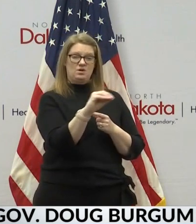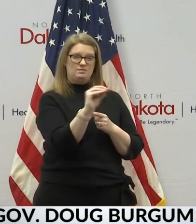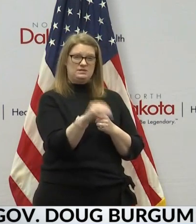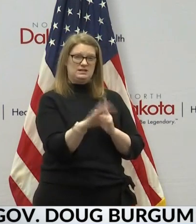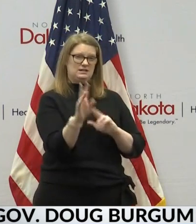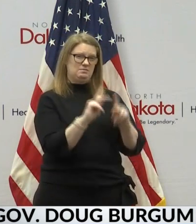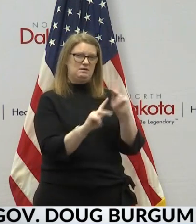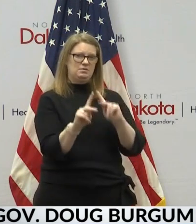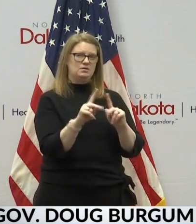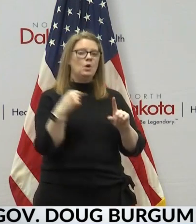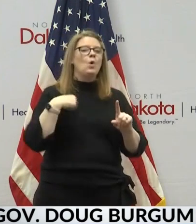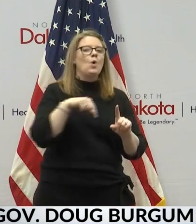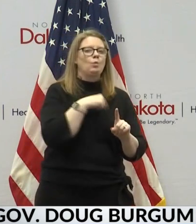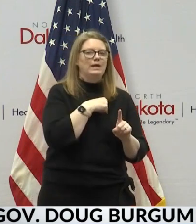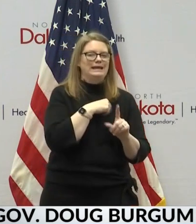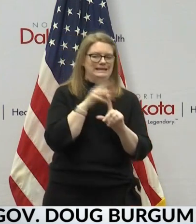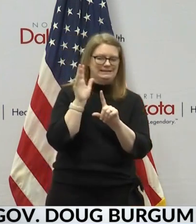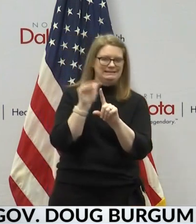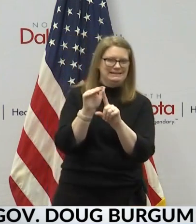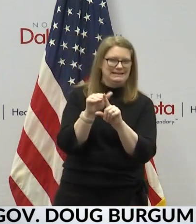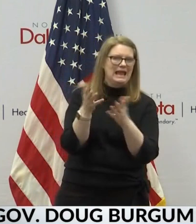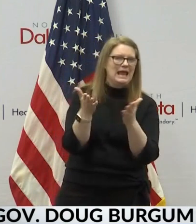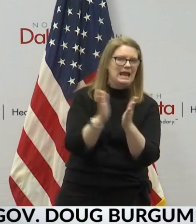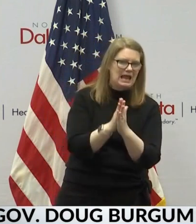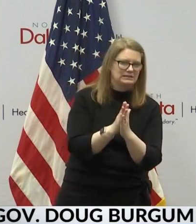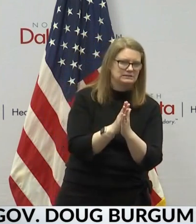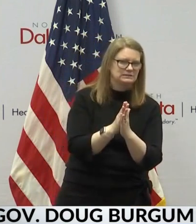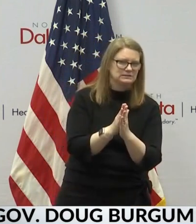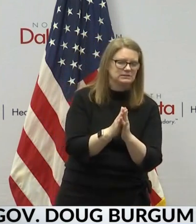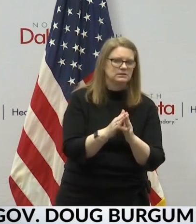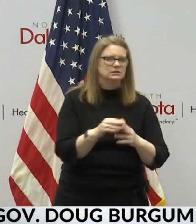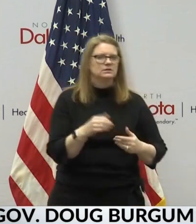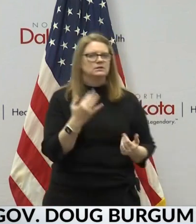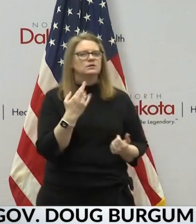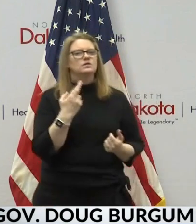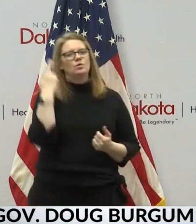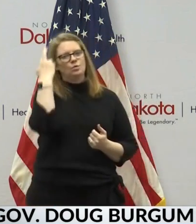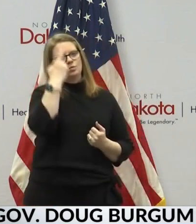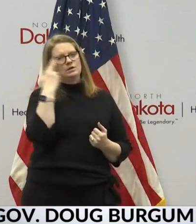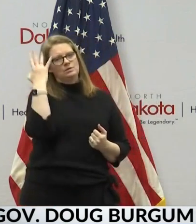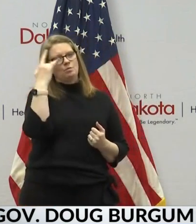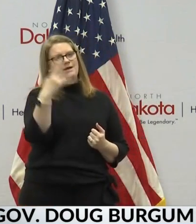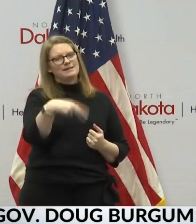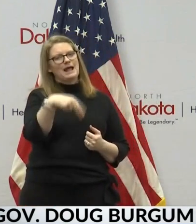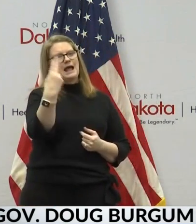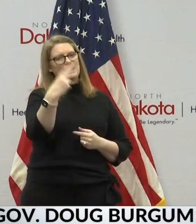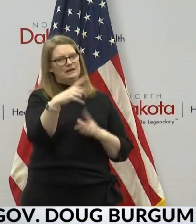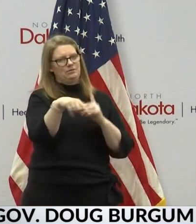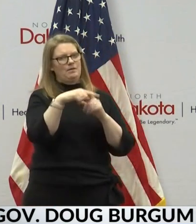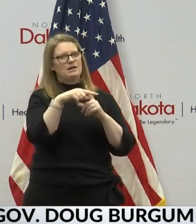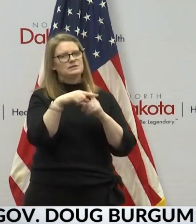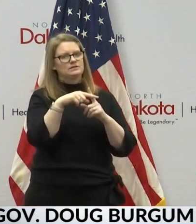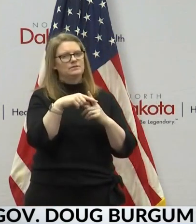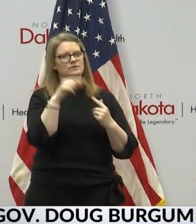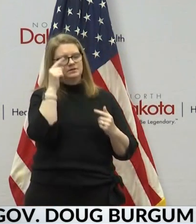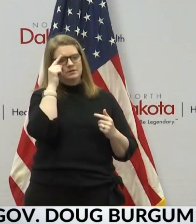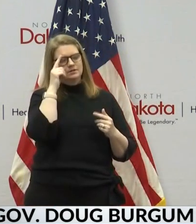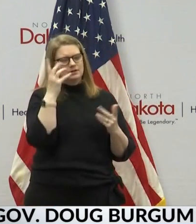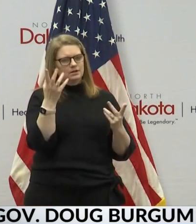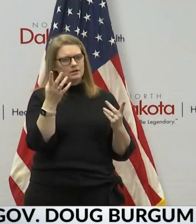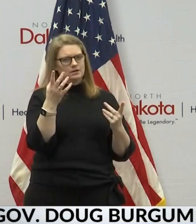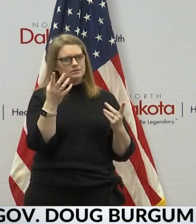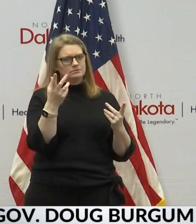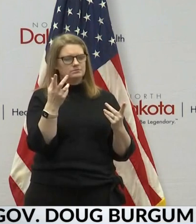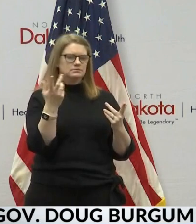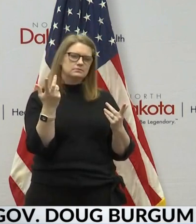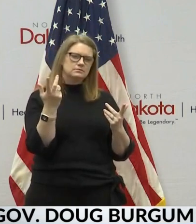contact tracing process, which is, I said earlier, a reason why we likely came up with a higher percentage of positives, because it was a more, I